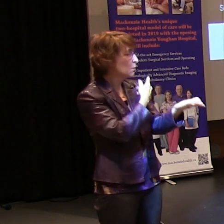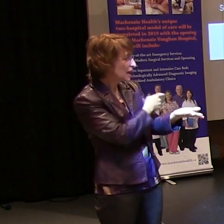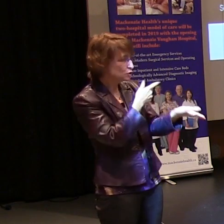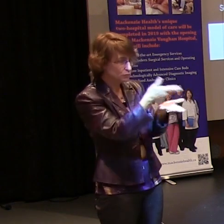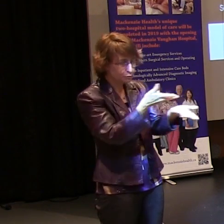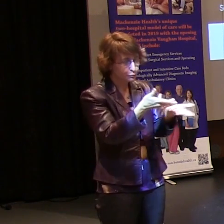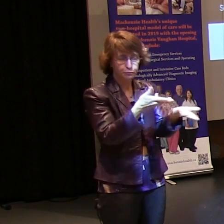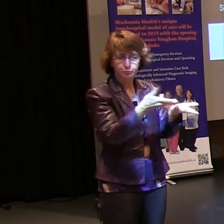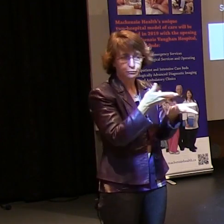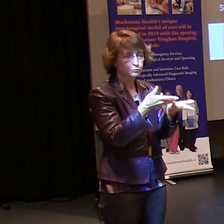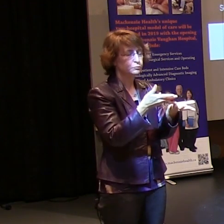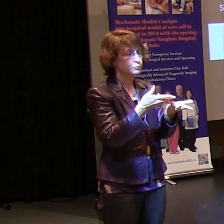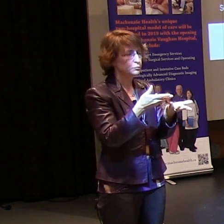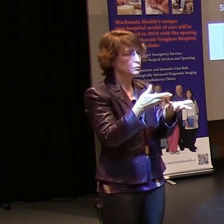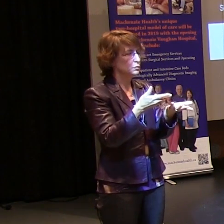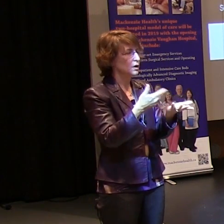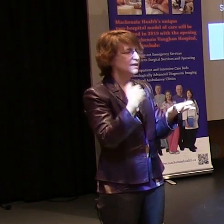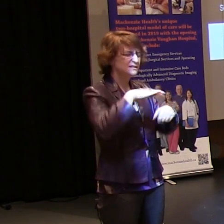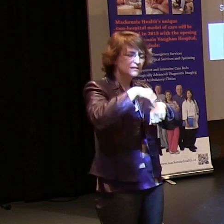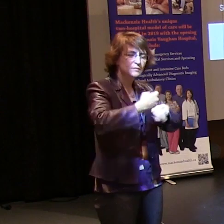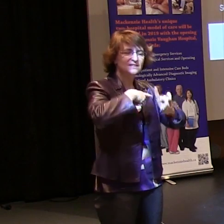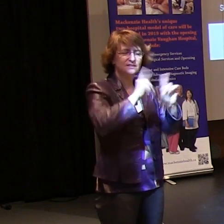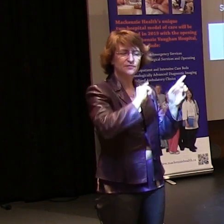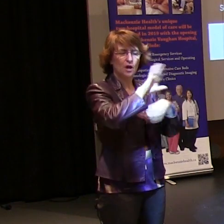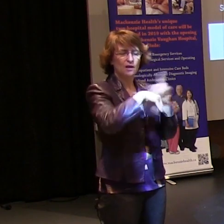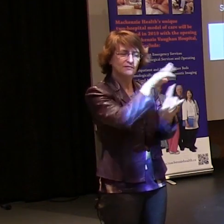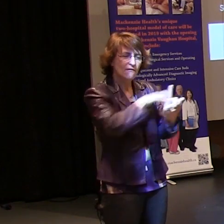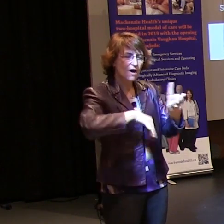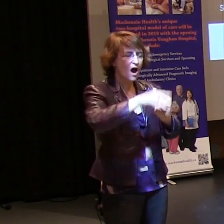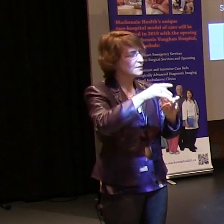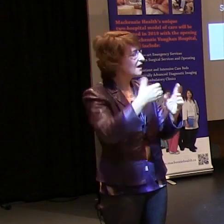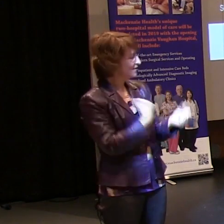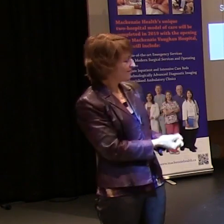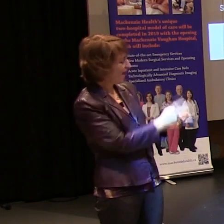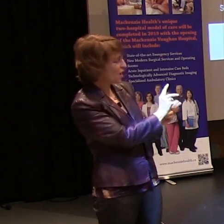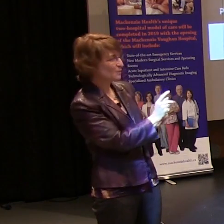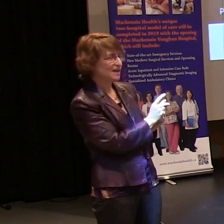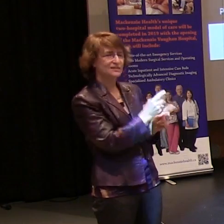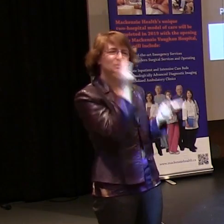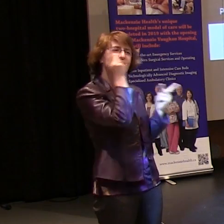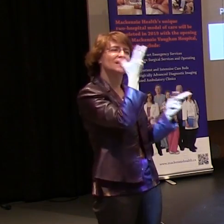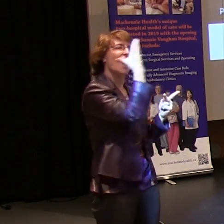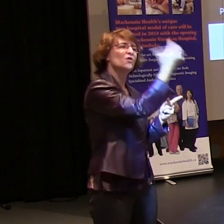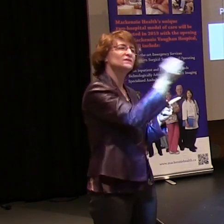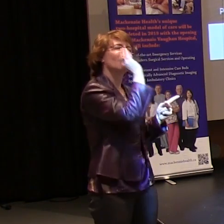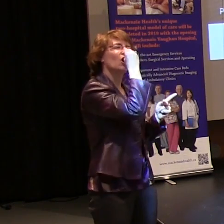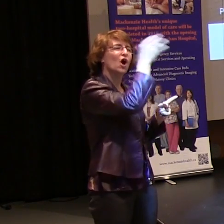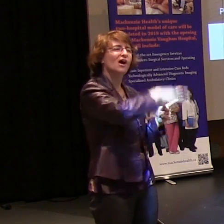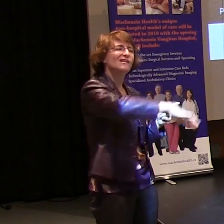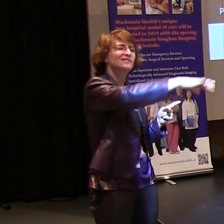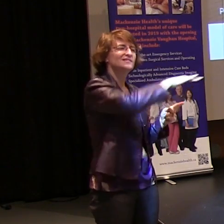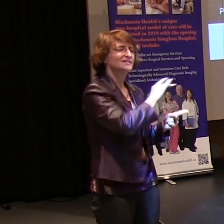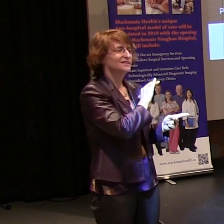patient, let's try another kind of environment that, you have a fireplace, you can see outside to the garden. And all